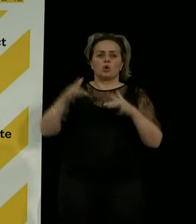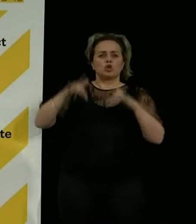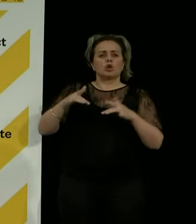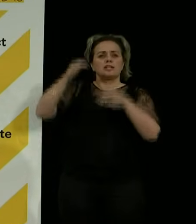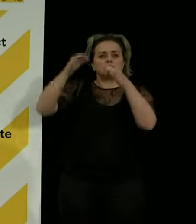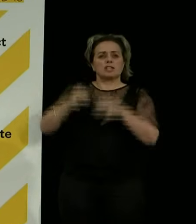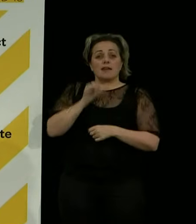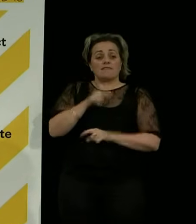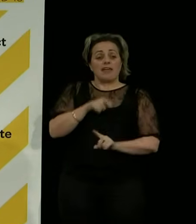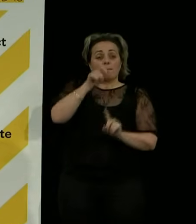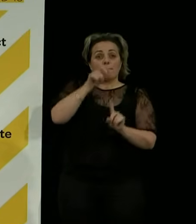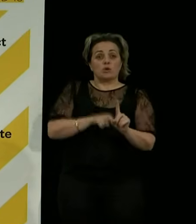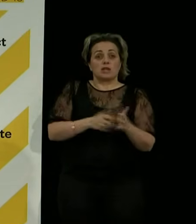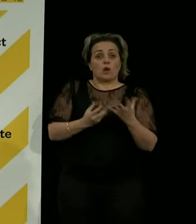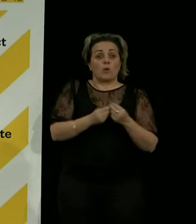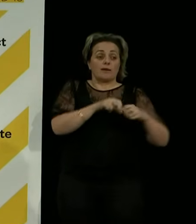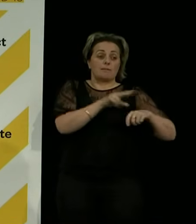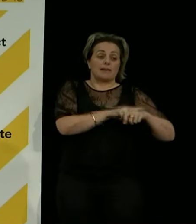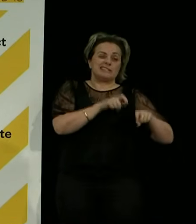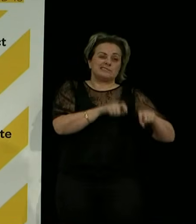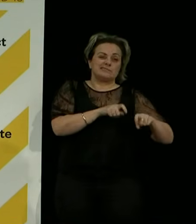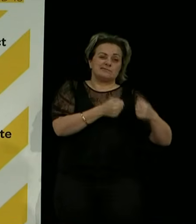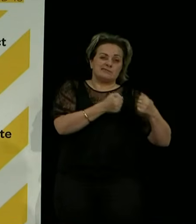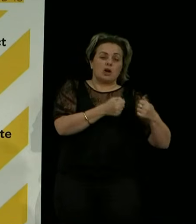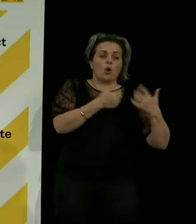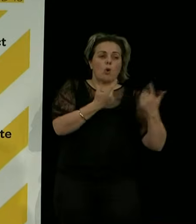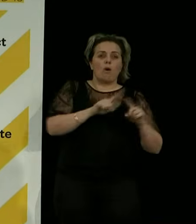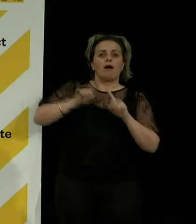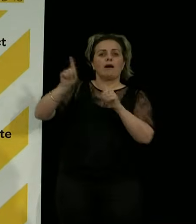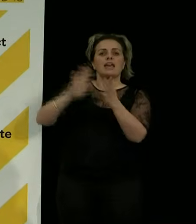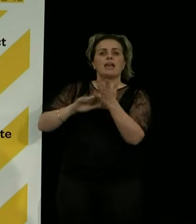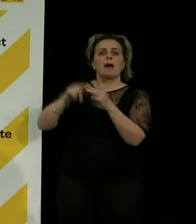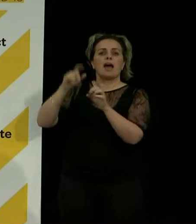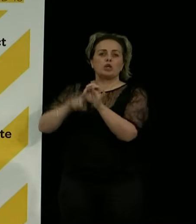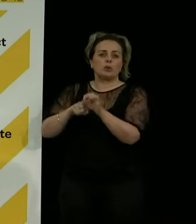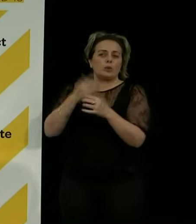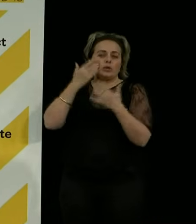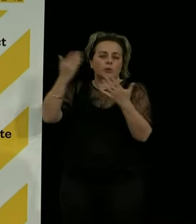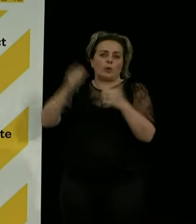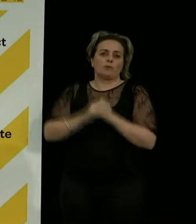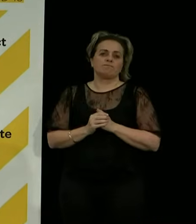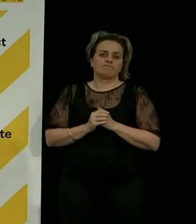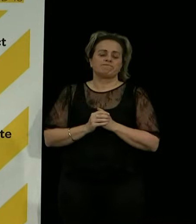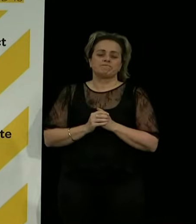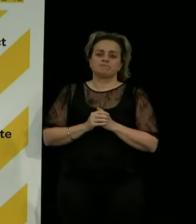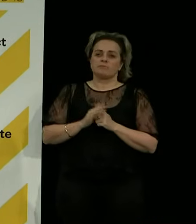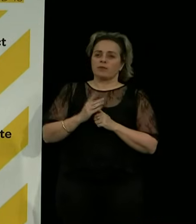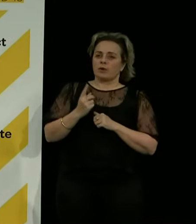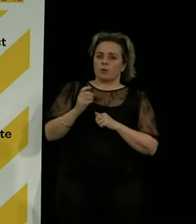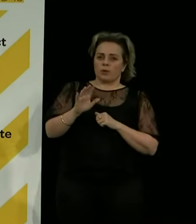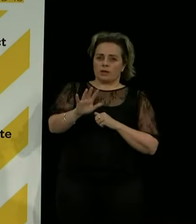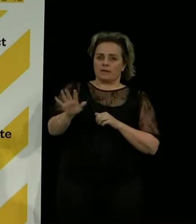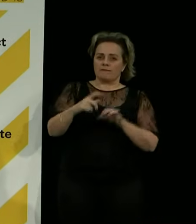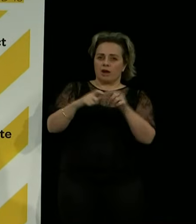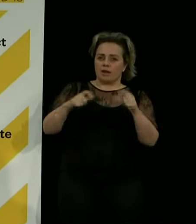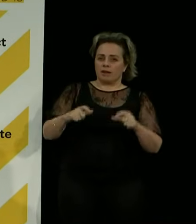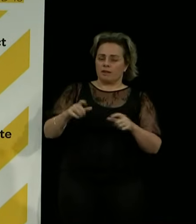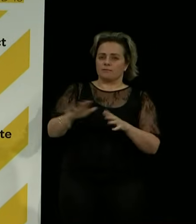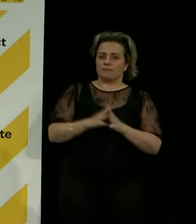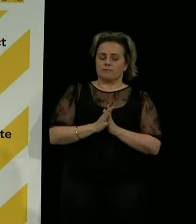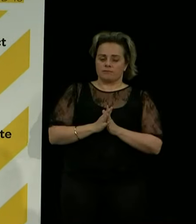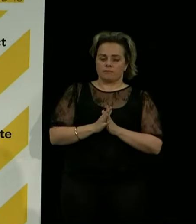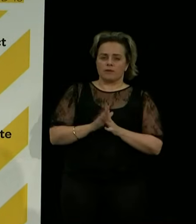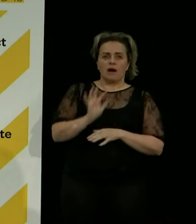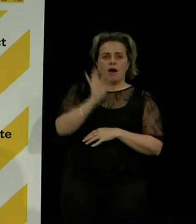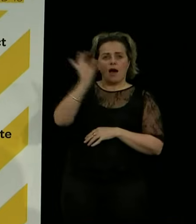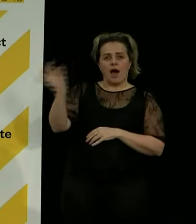will remain with the police or go back into MIQ. Unfortunately, that's about all I've got. Yes, you had a final question? Are you